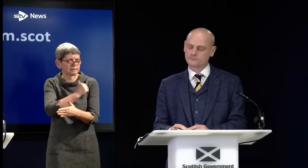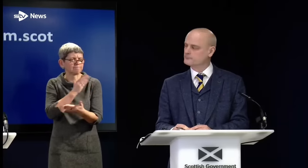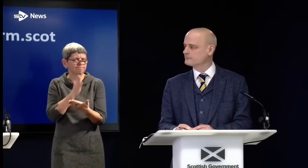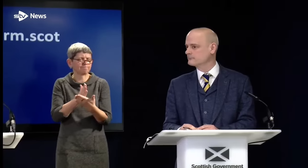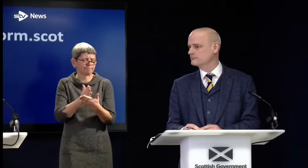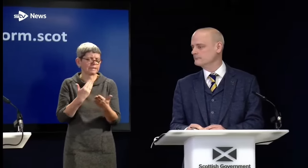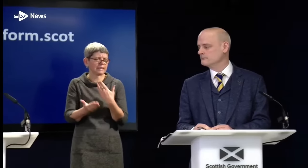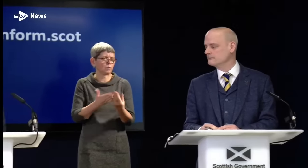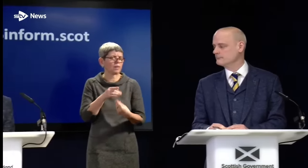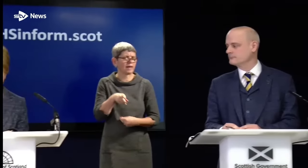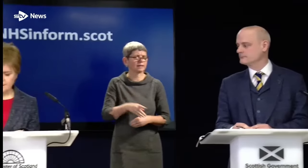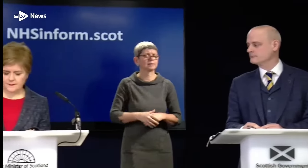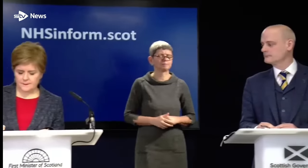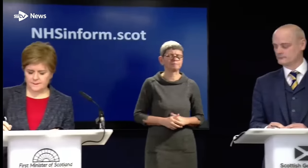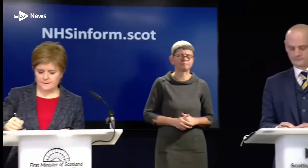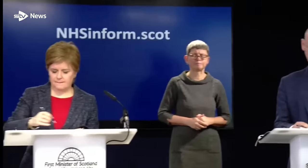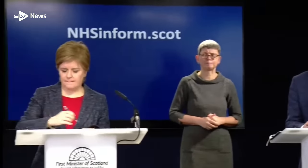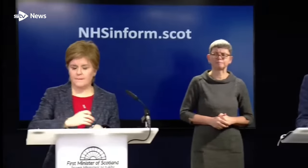Alan Smith from Bower.